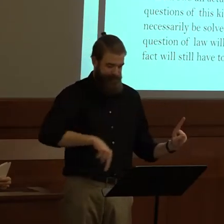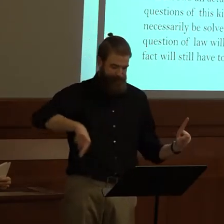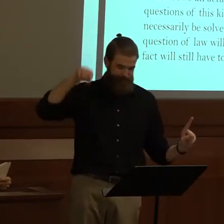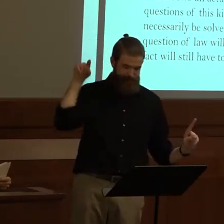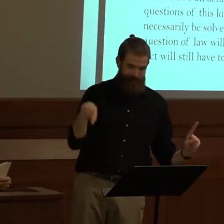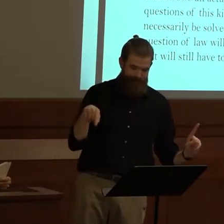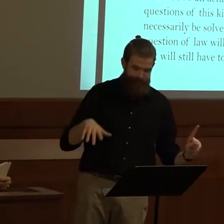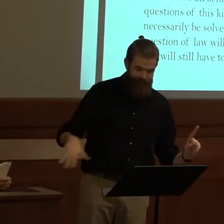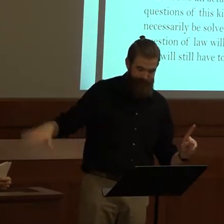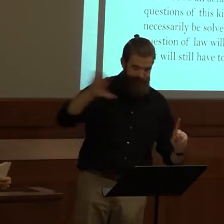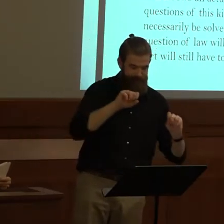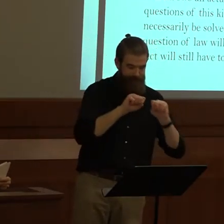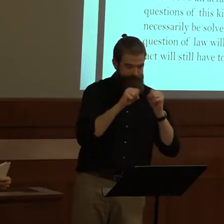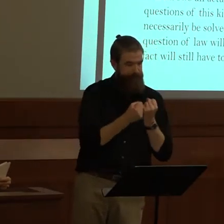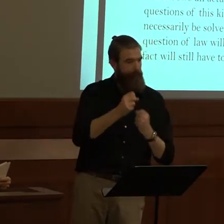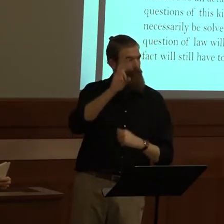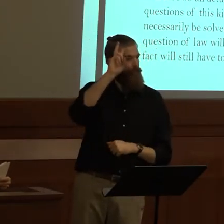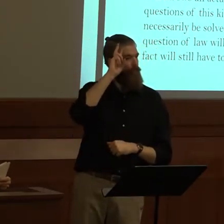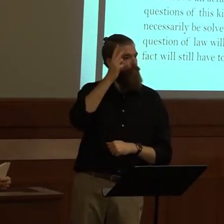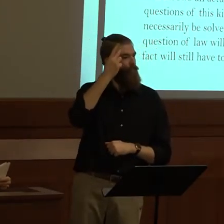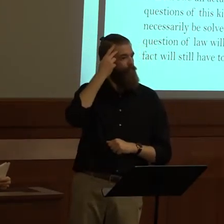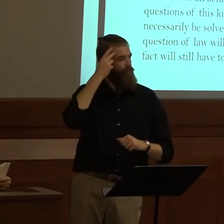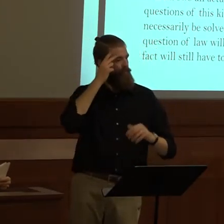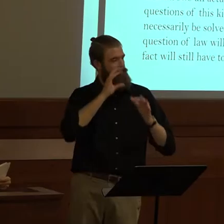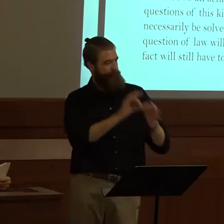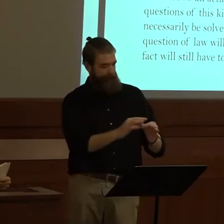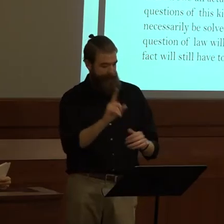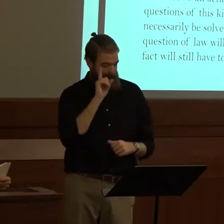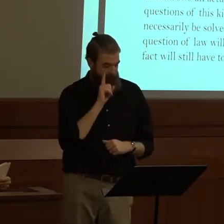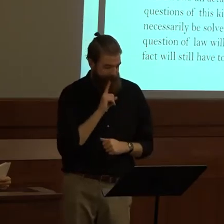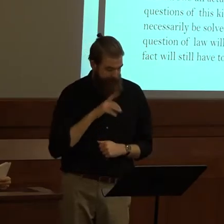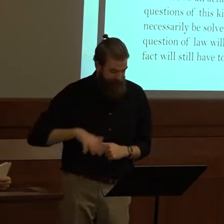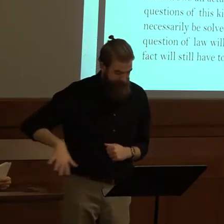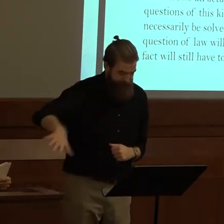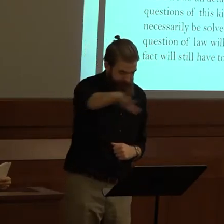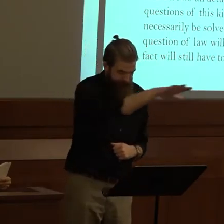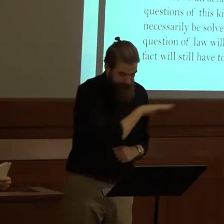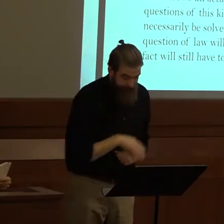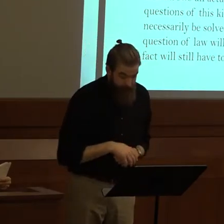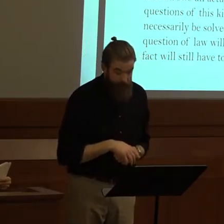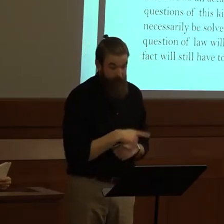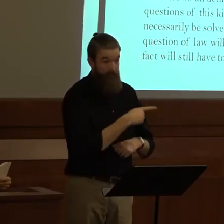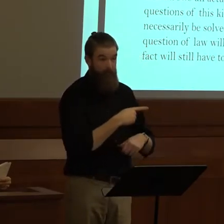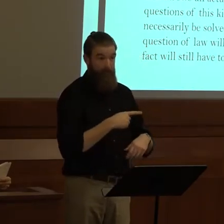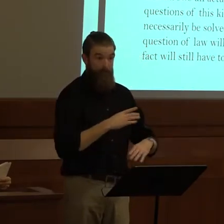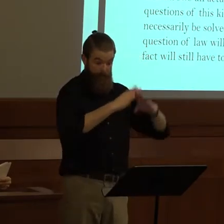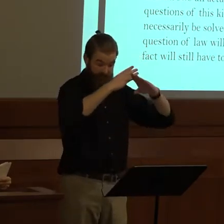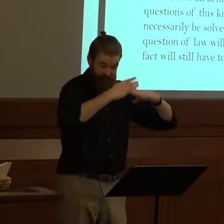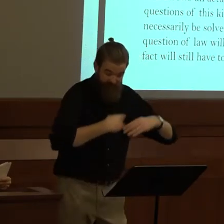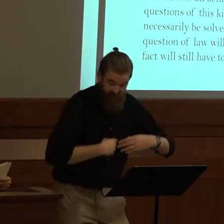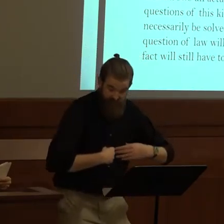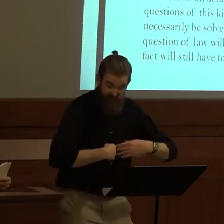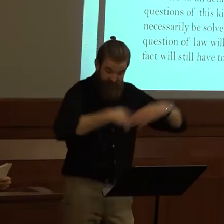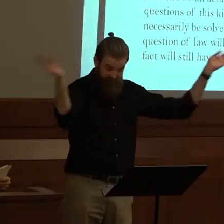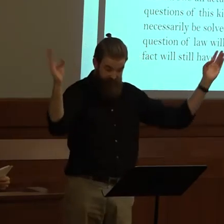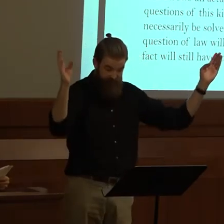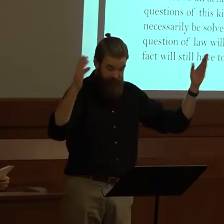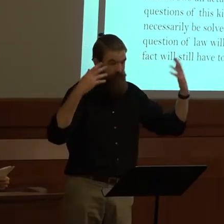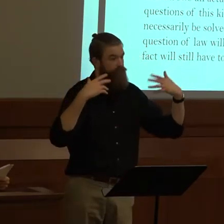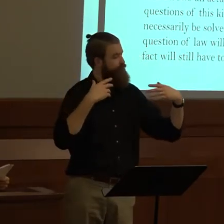some profoundly deaf people to master languages and every subject matter studied by hearing people. But perhaps